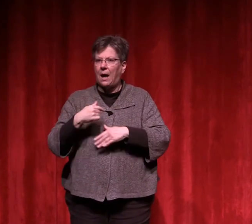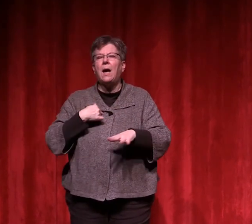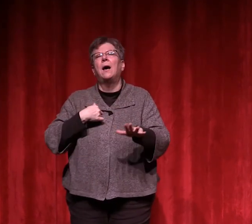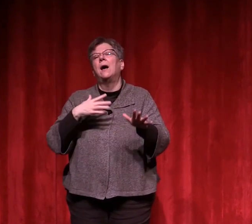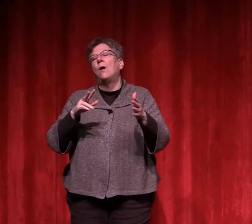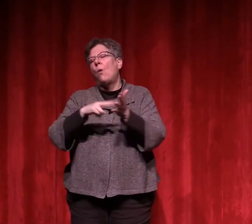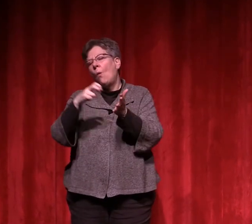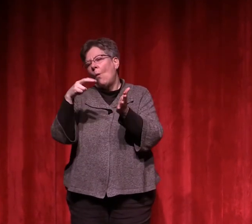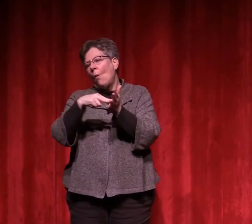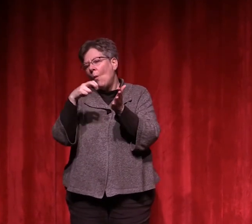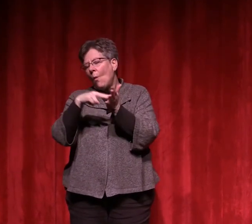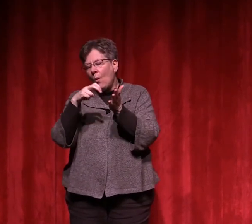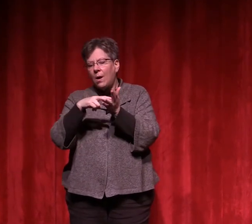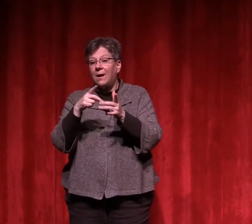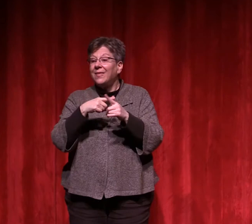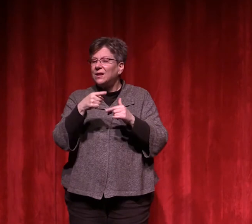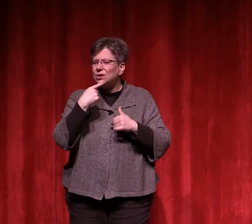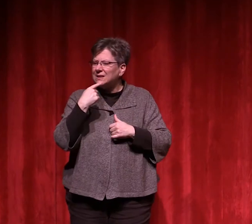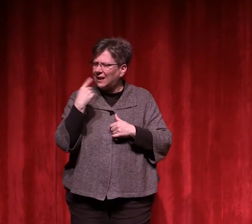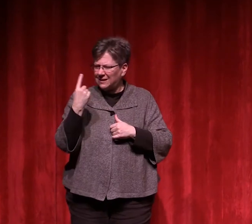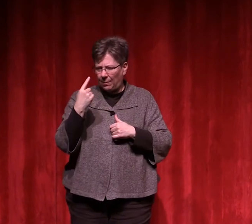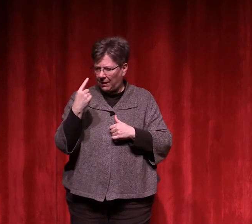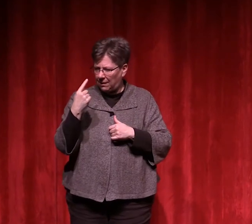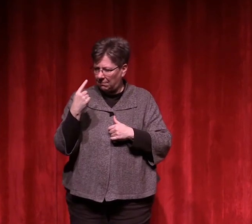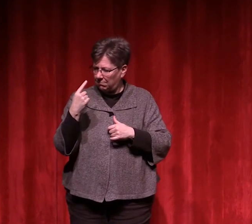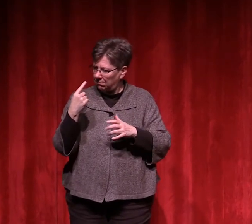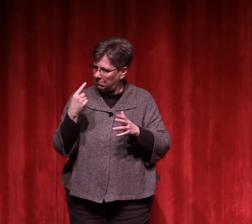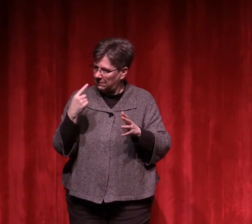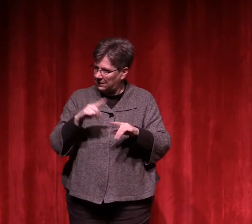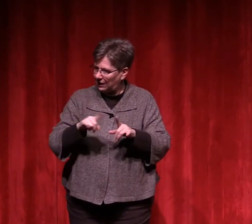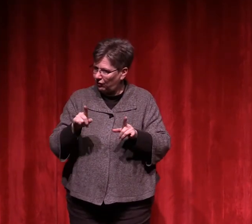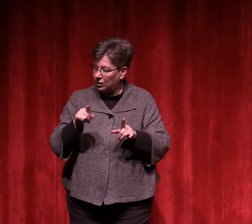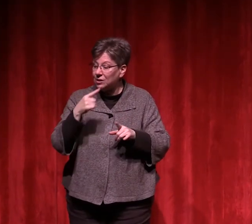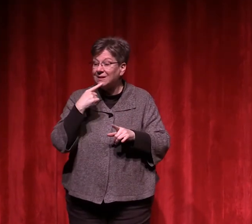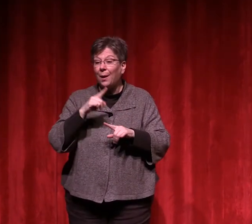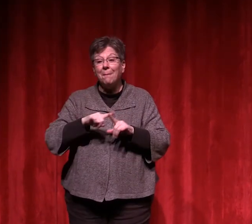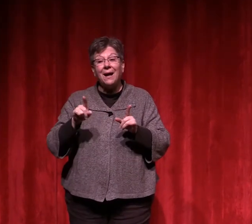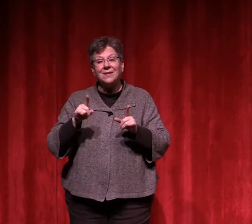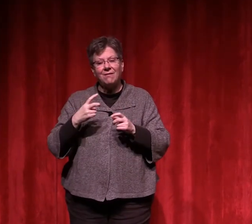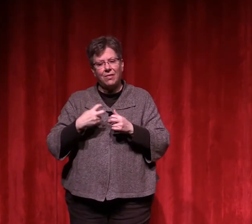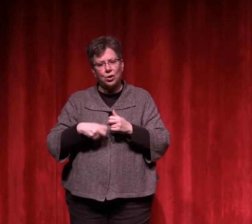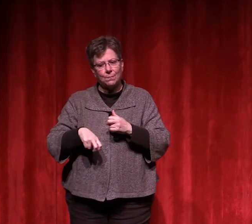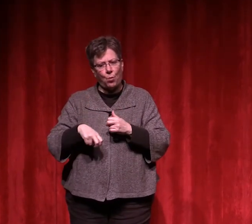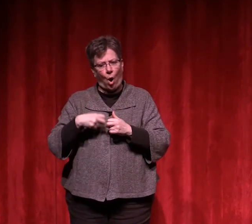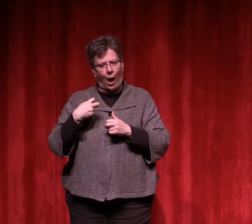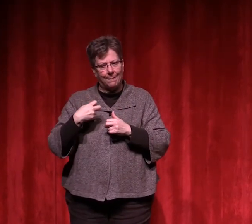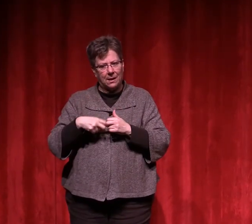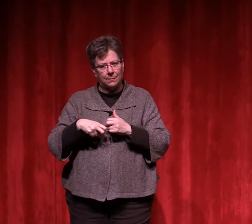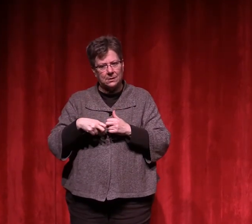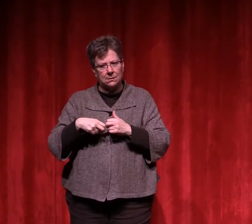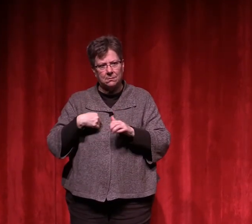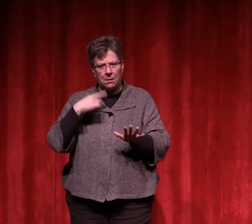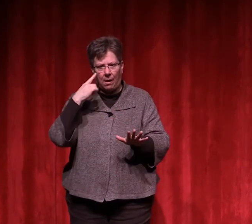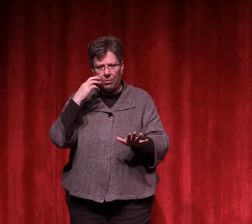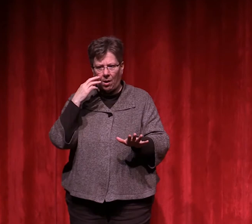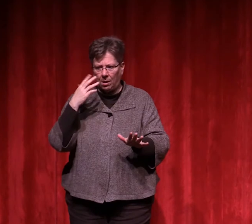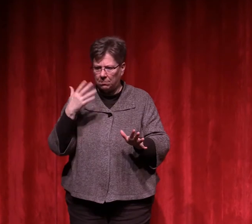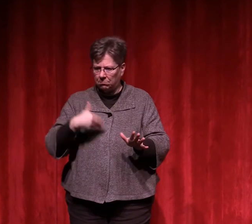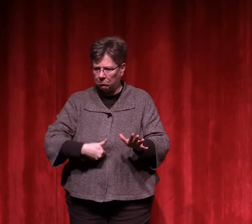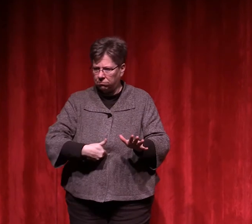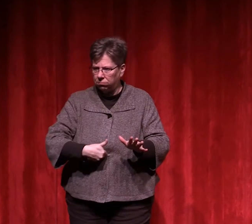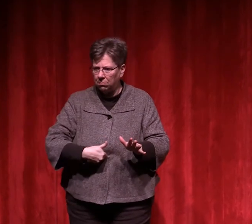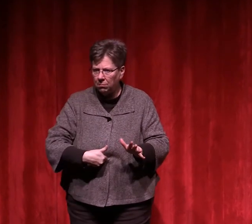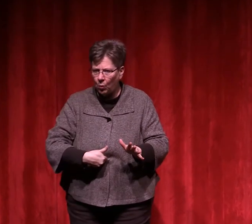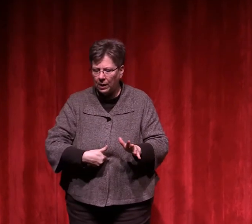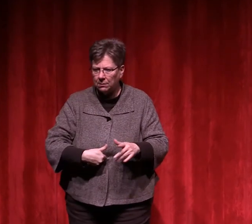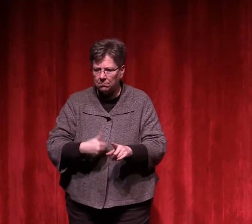ecstatic. And then she said something ominous. She said, but there's problems. I thought, oh my God, is the